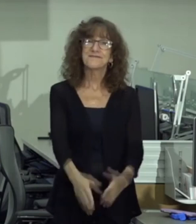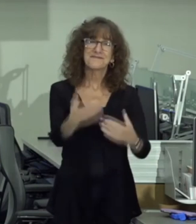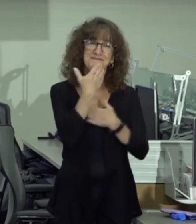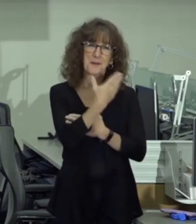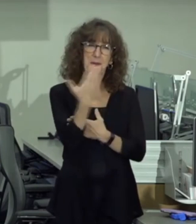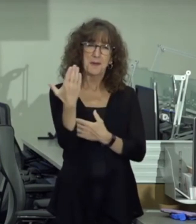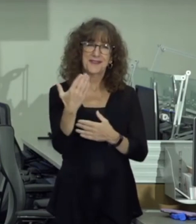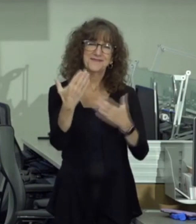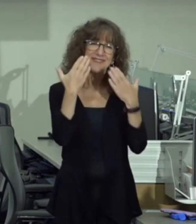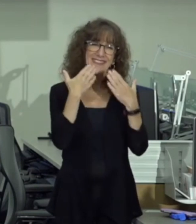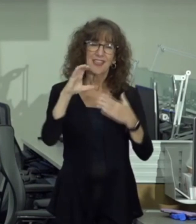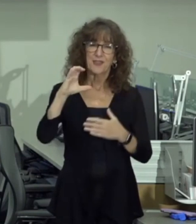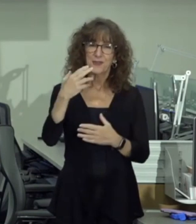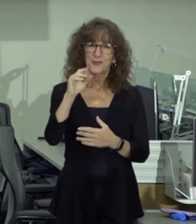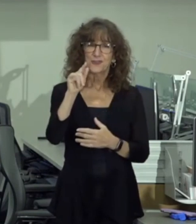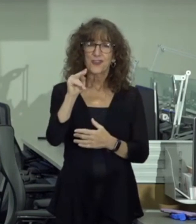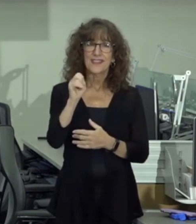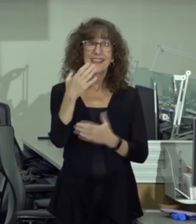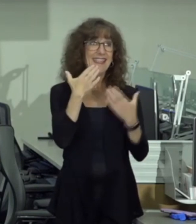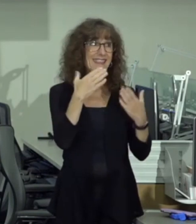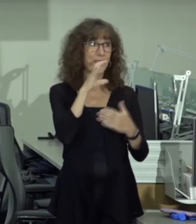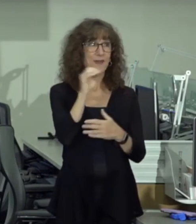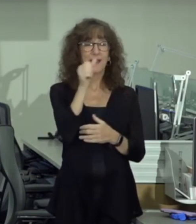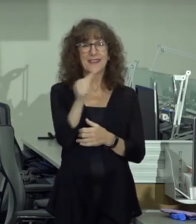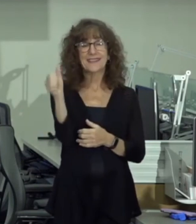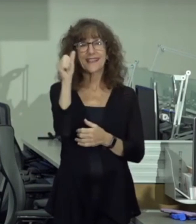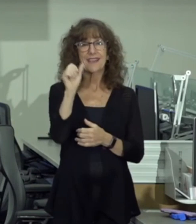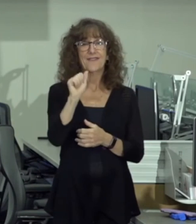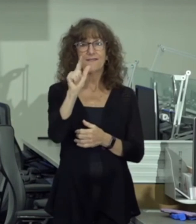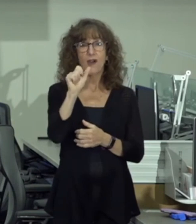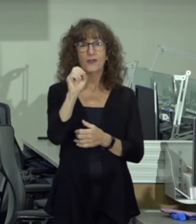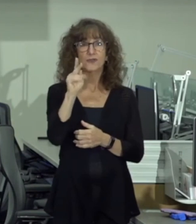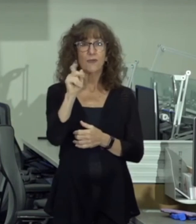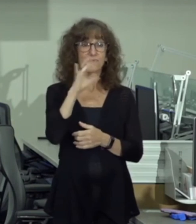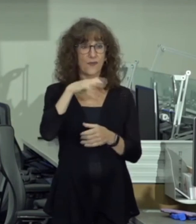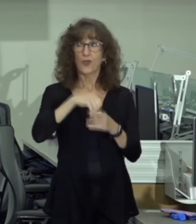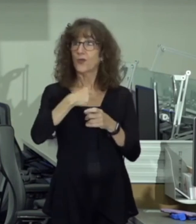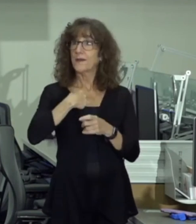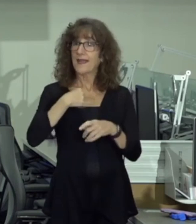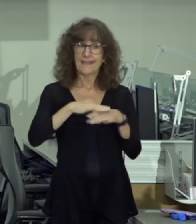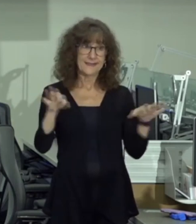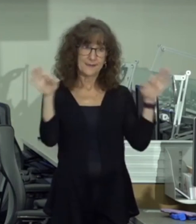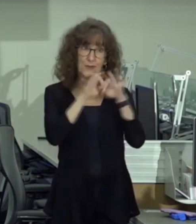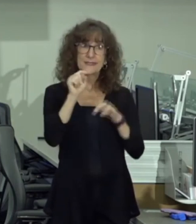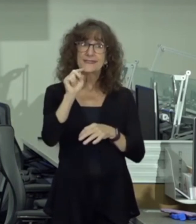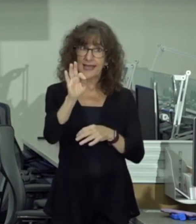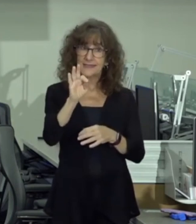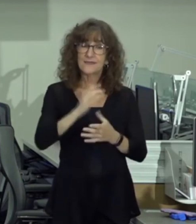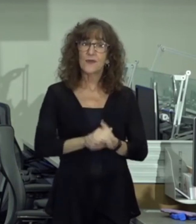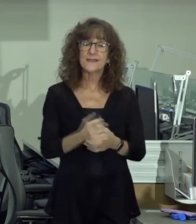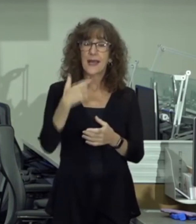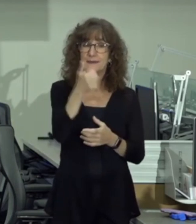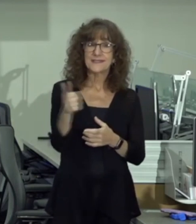Good morning. Thank you, Charlene, and thank you, County Executive Also Brooks, for including me on this important task force. I